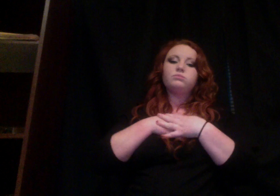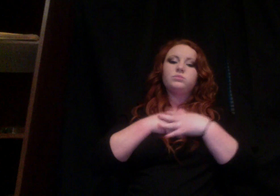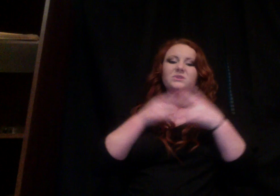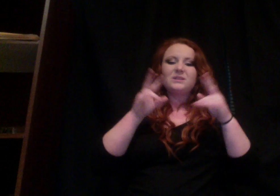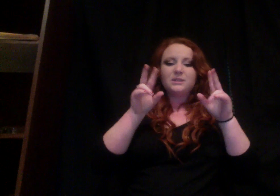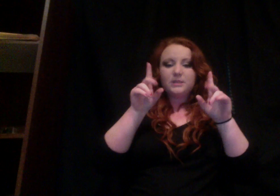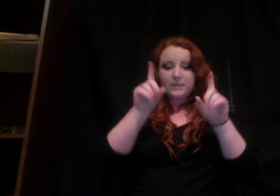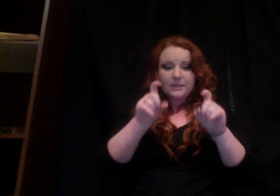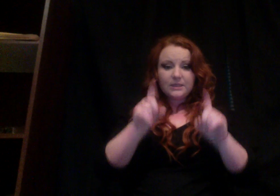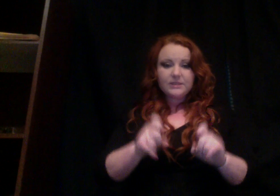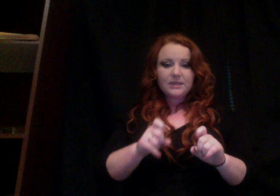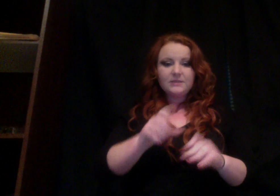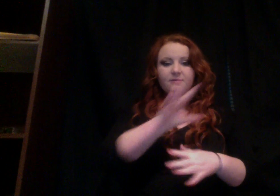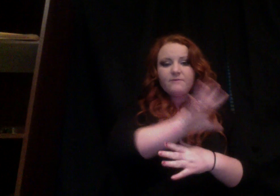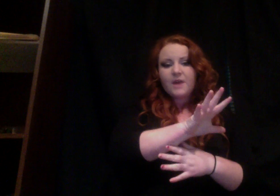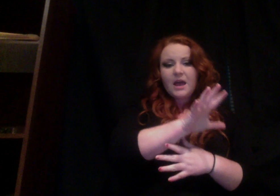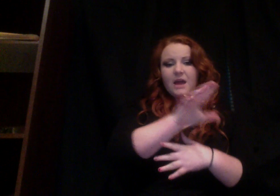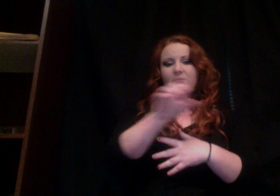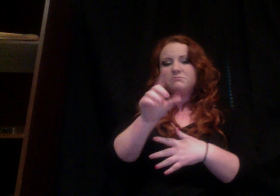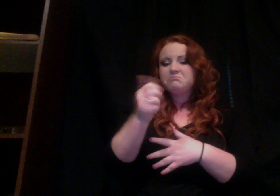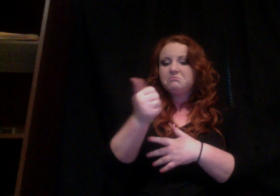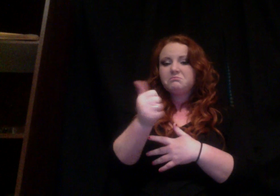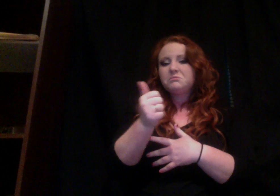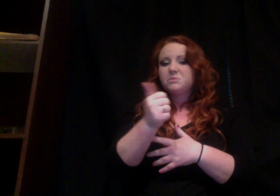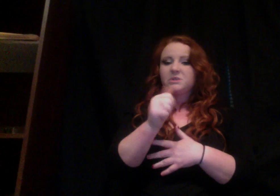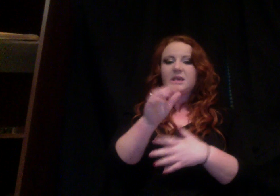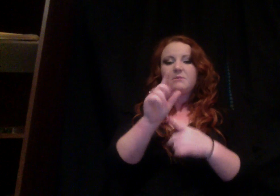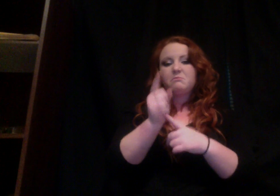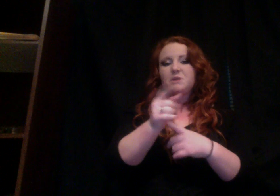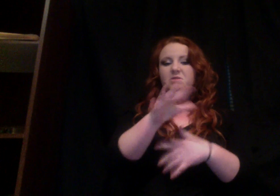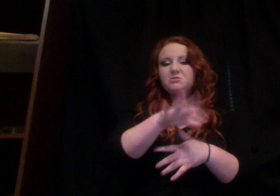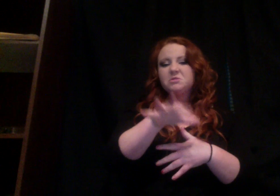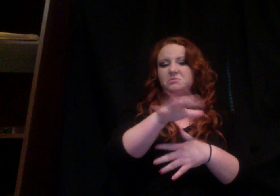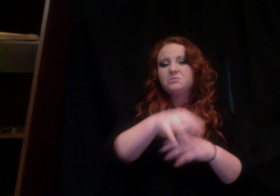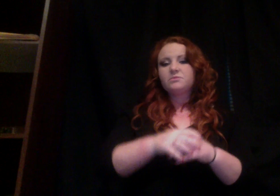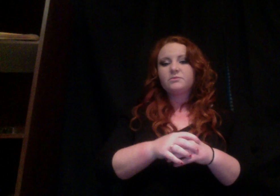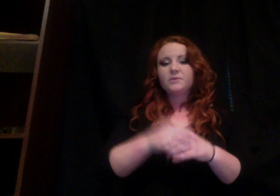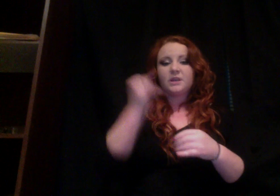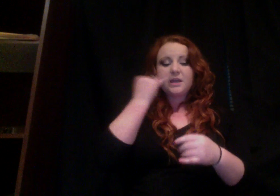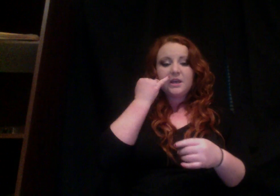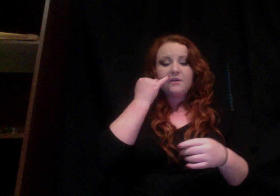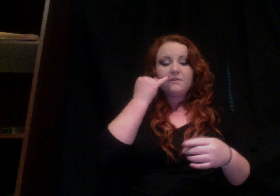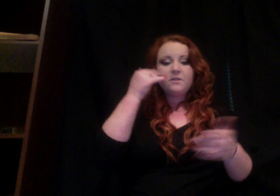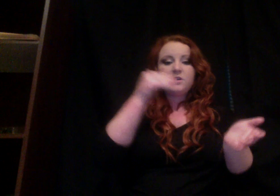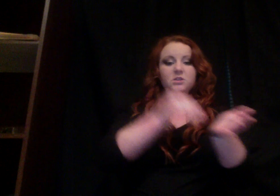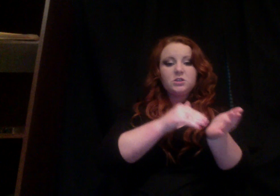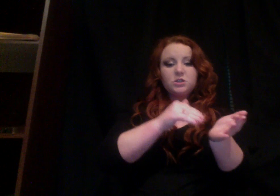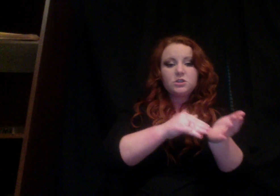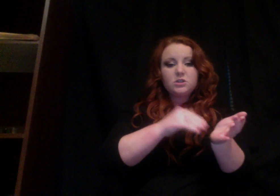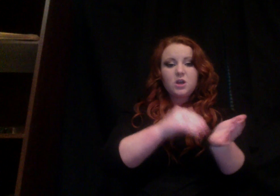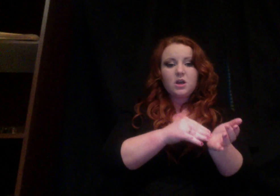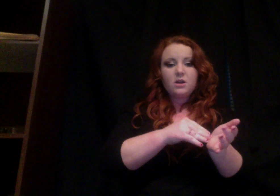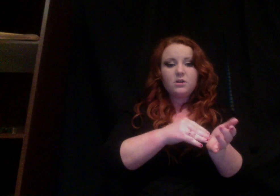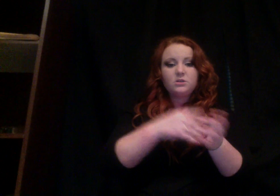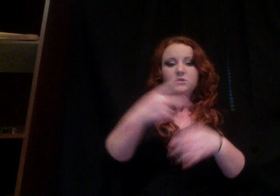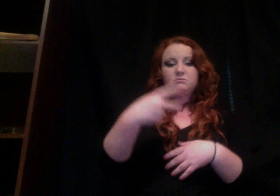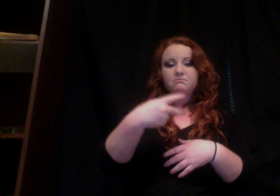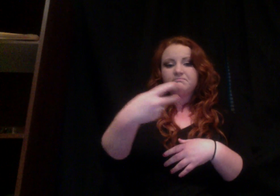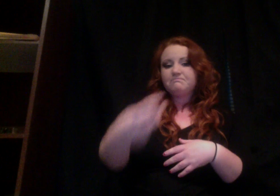5 and 10 minutes. And if the doctor takes any biopsies, if he gets in your esophagus or stomach, sees some